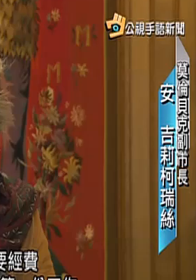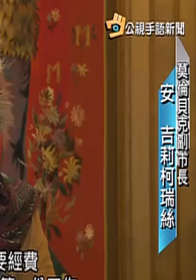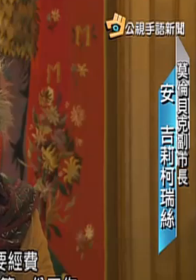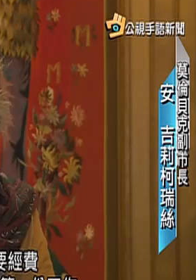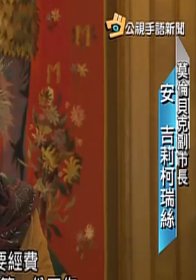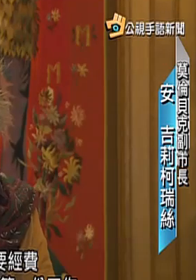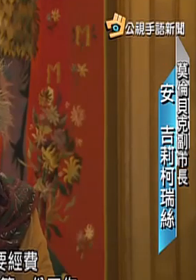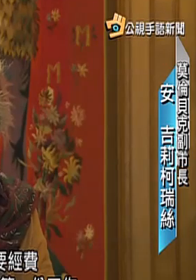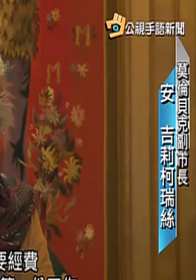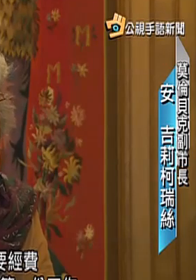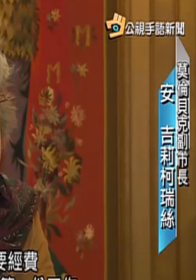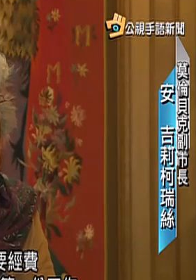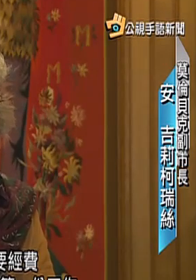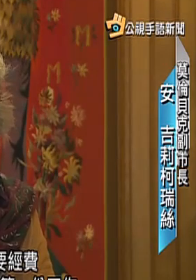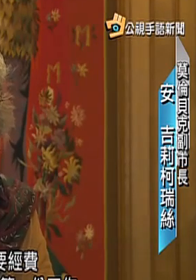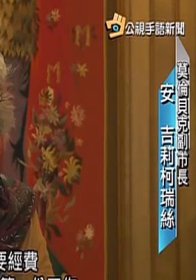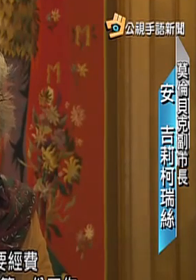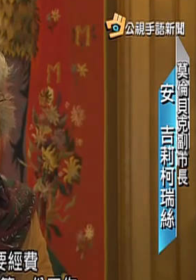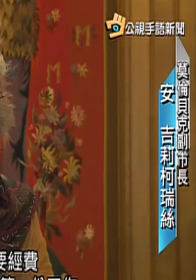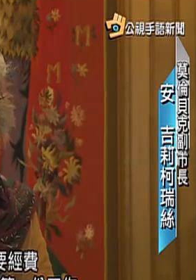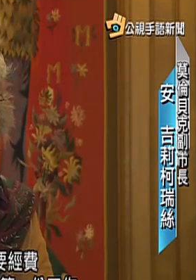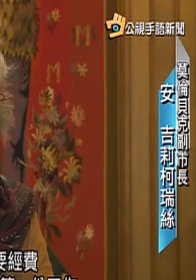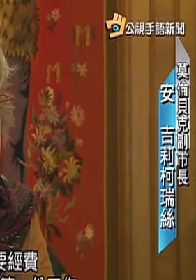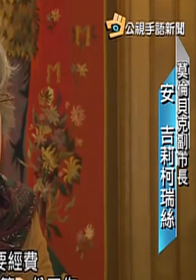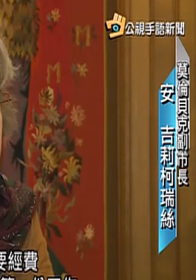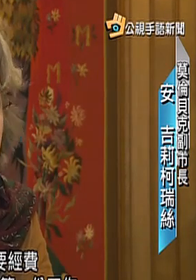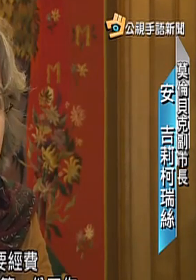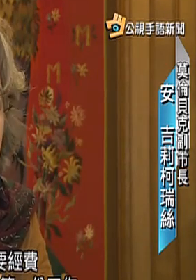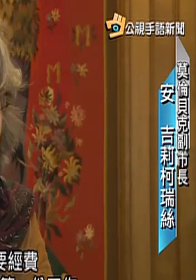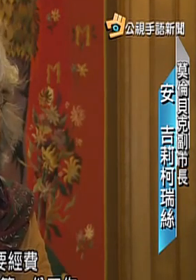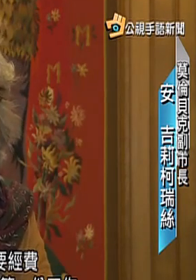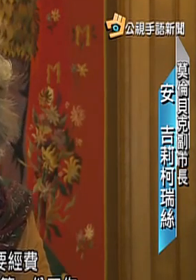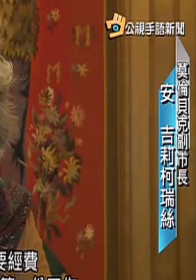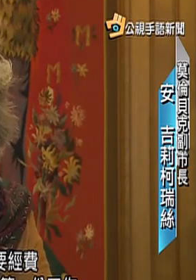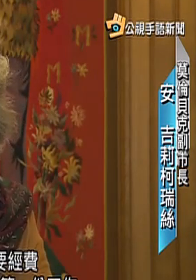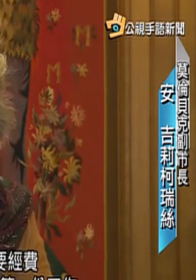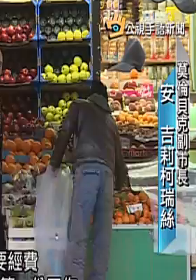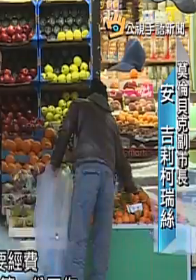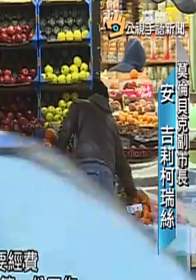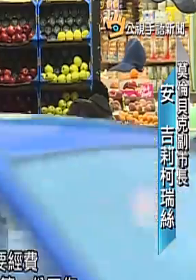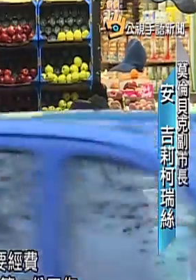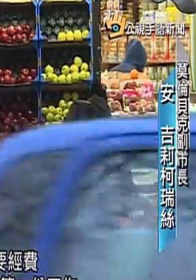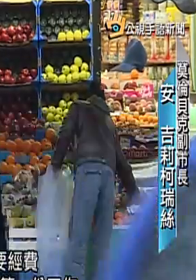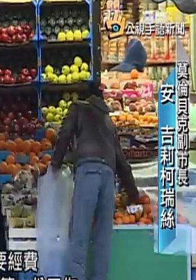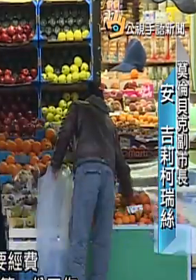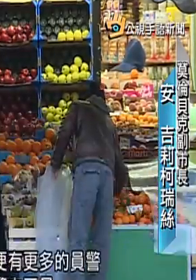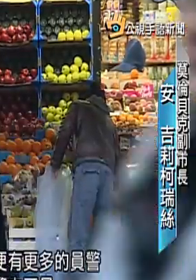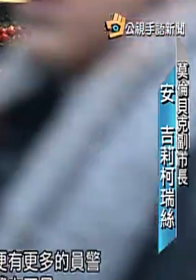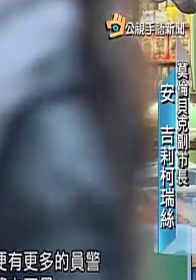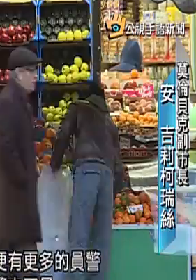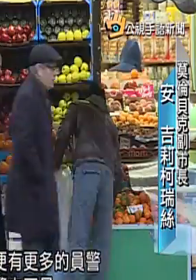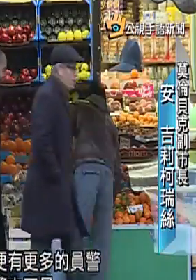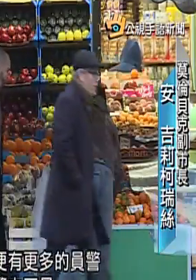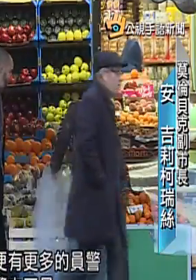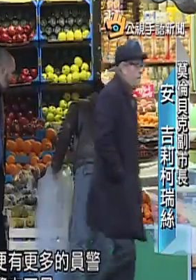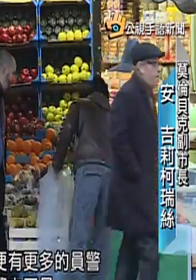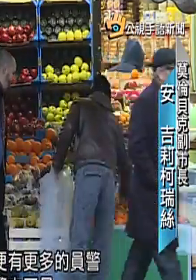to help young people to begin a first job. We need money for the police